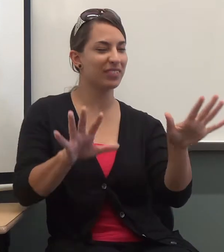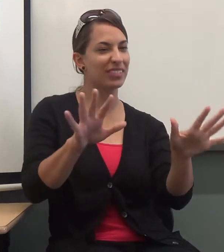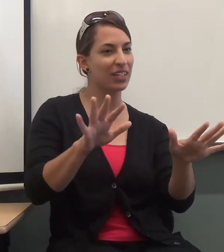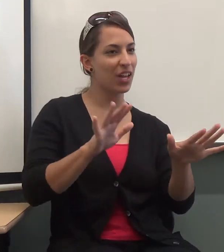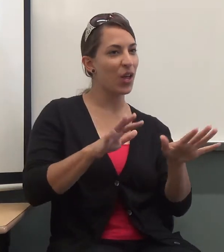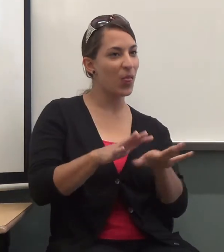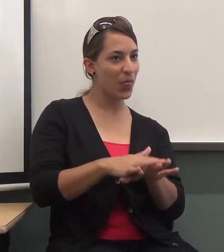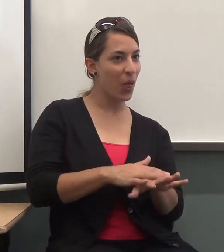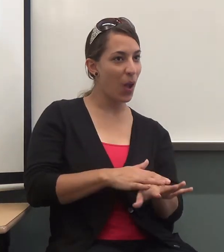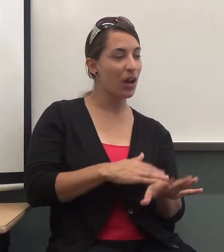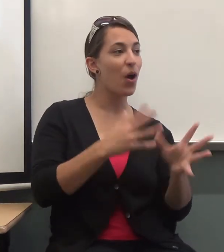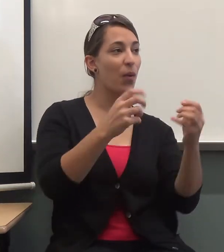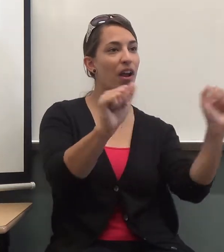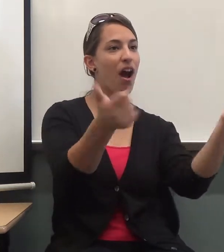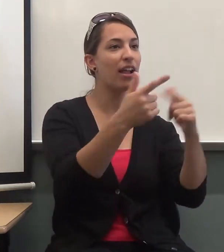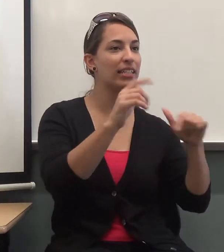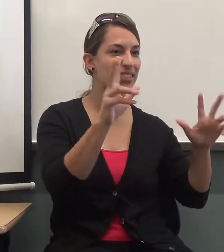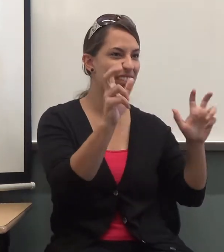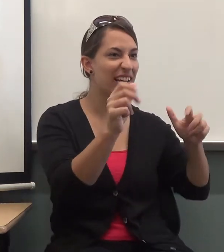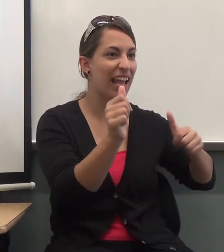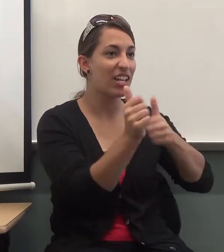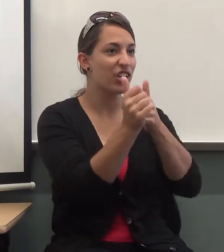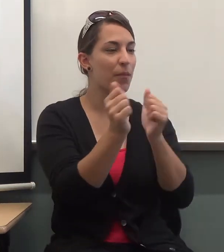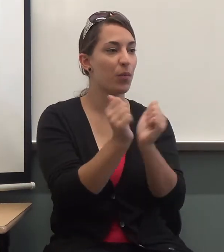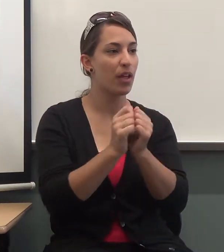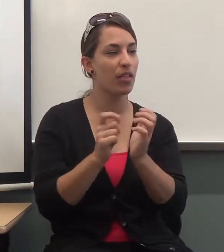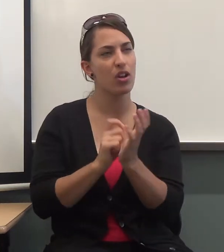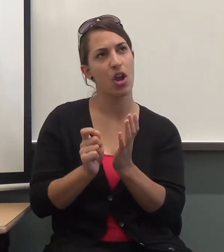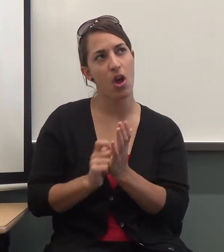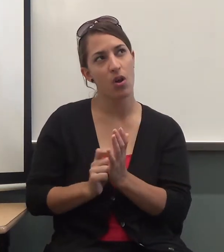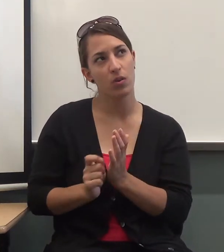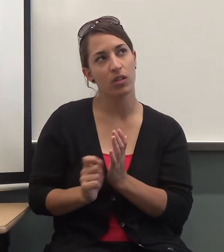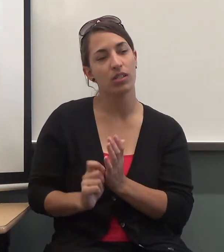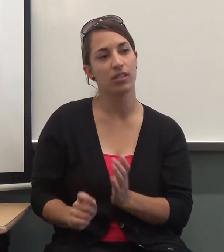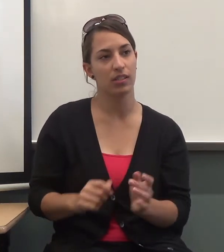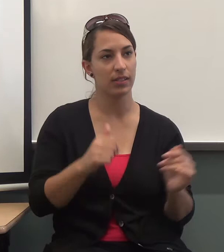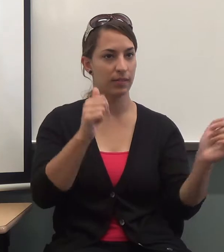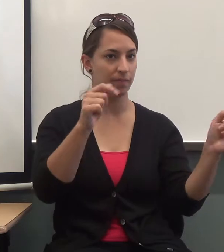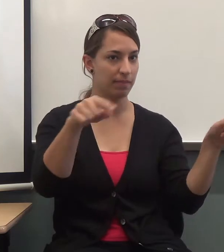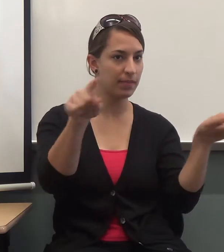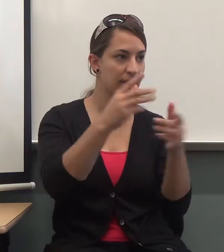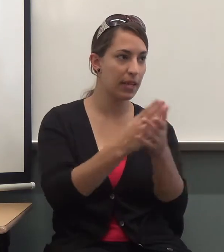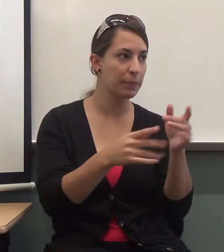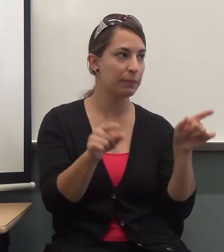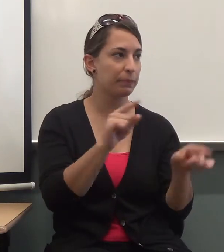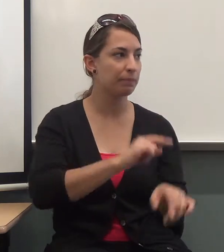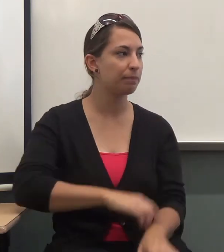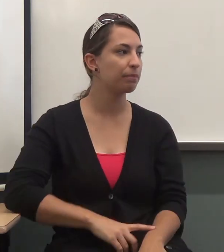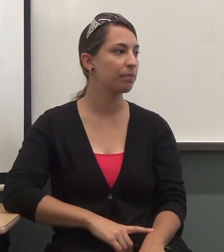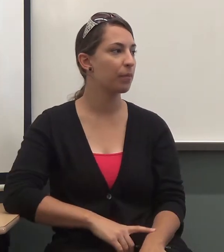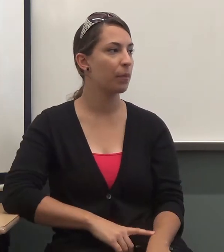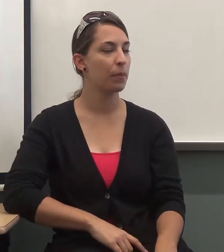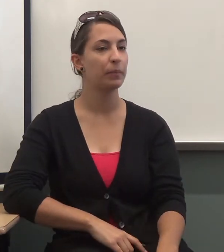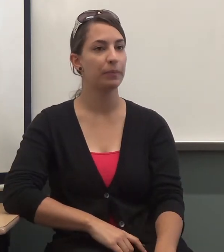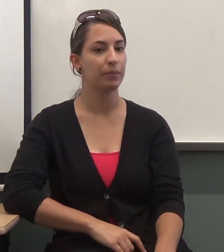everybody catch up with your notation or with how you're reviewing this. I'll give you a minute, okay? We're gonna just take a minute.